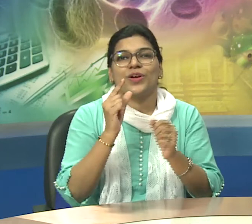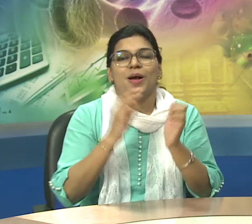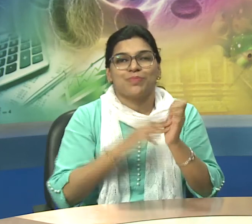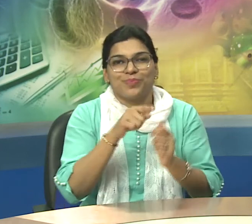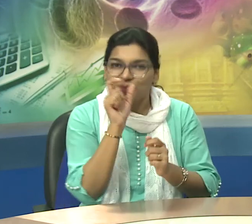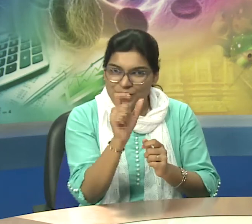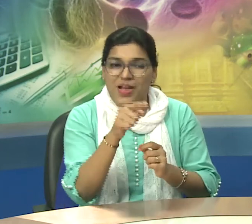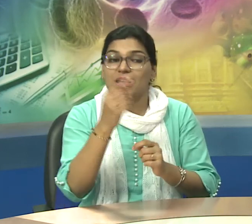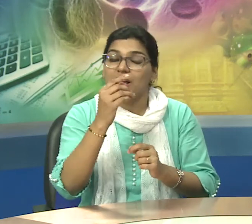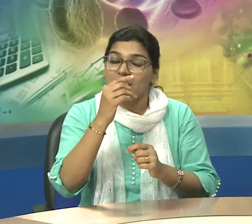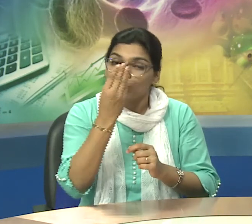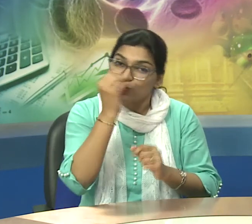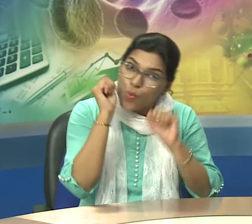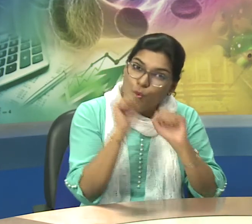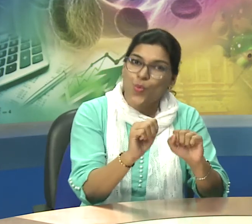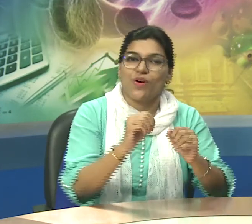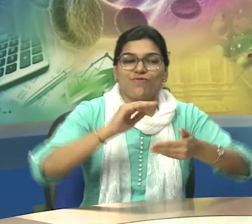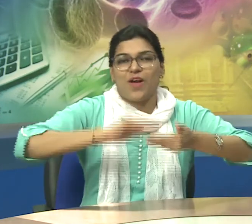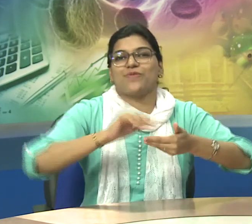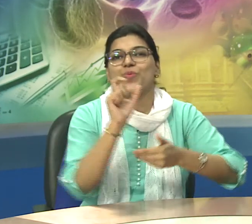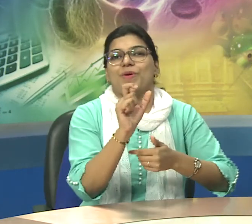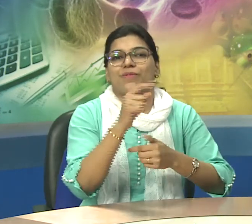after his wife died.